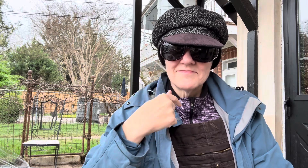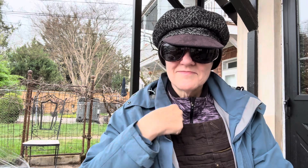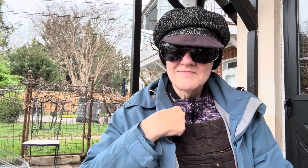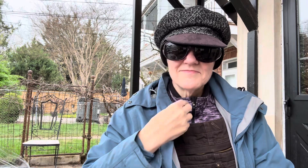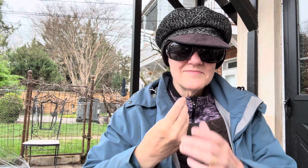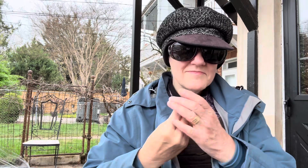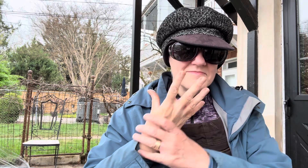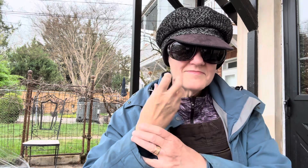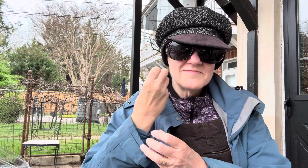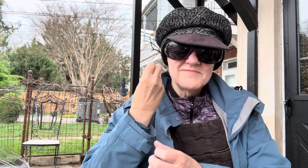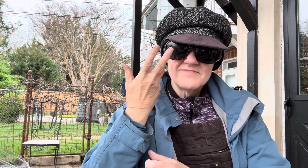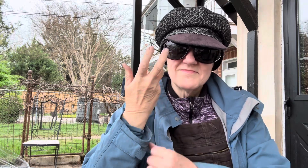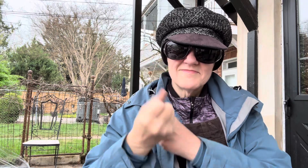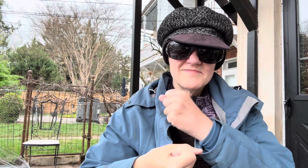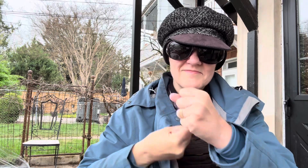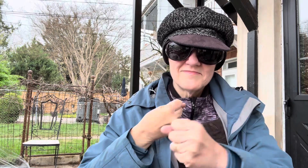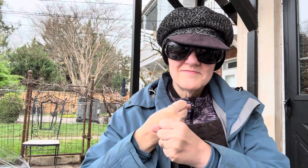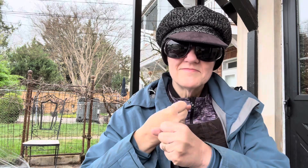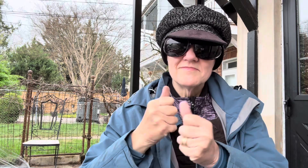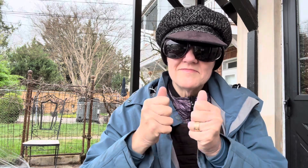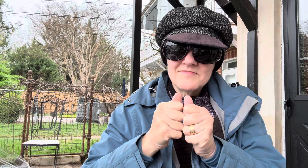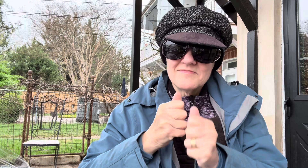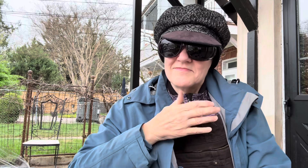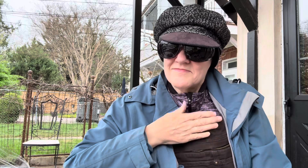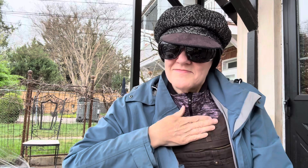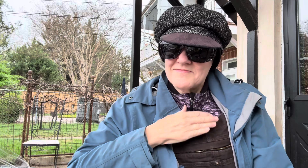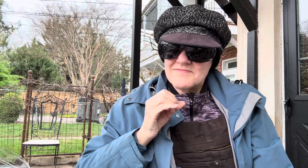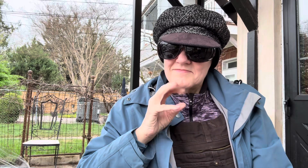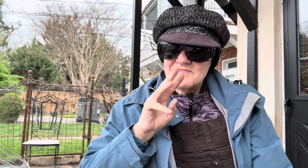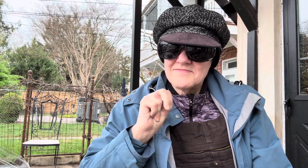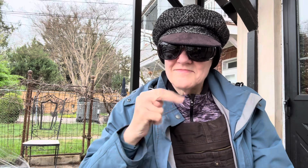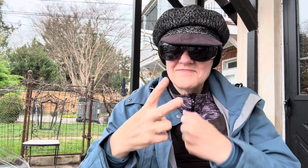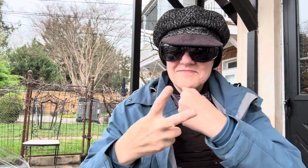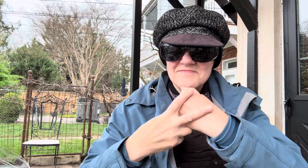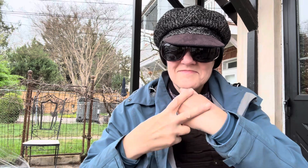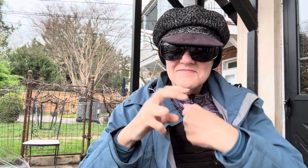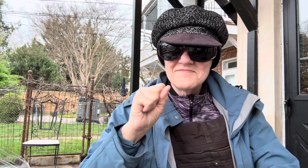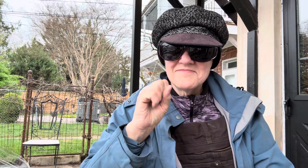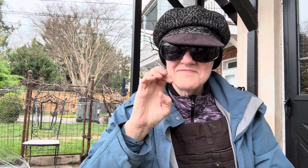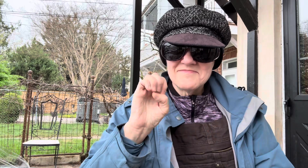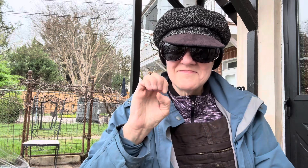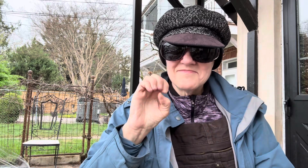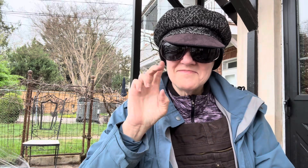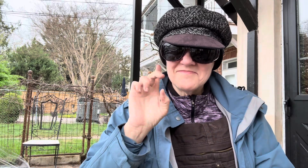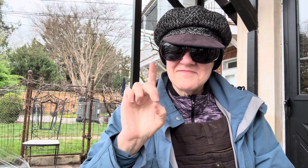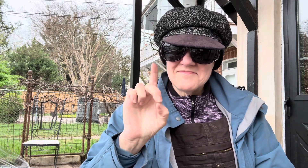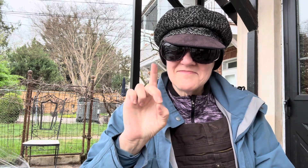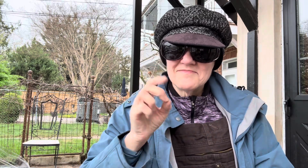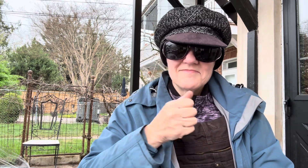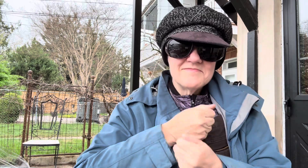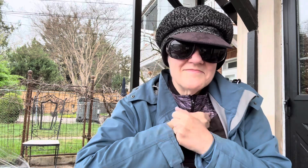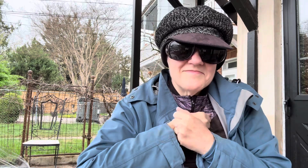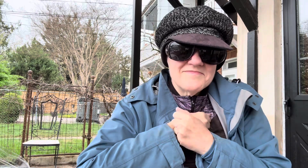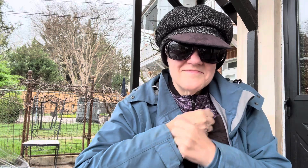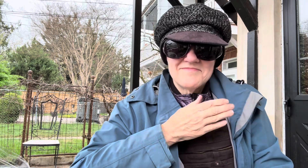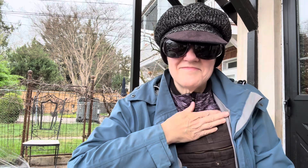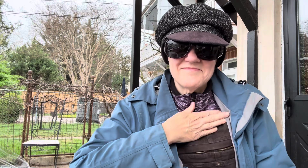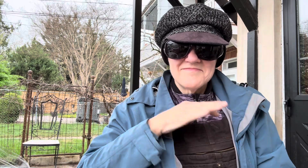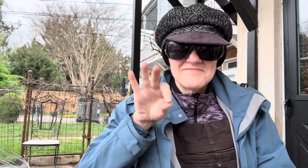grilling. I've grown these for many years using my own saved seeds. I love